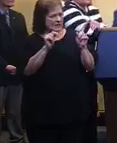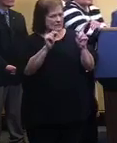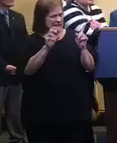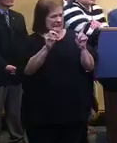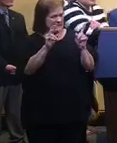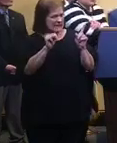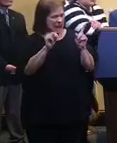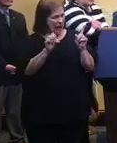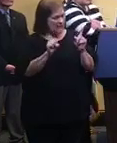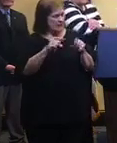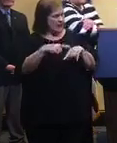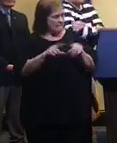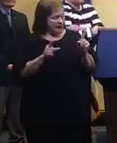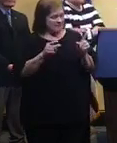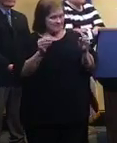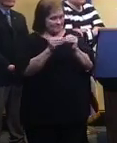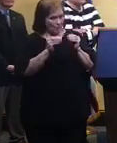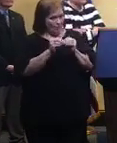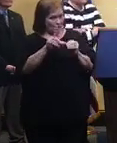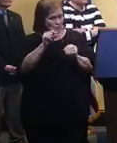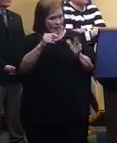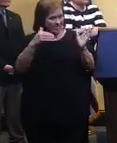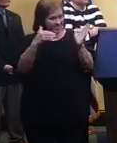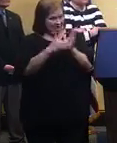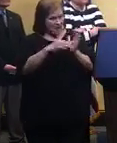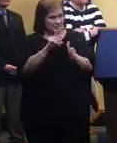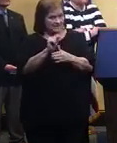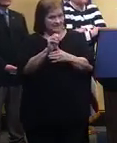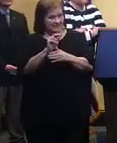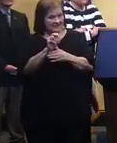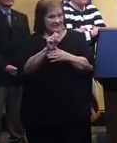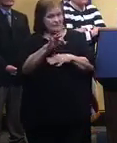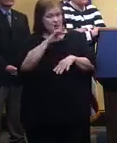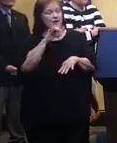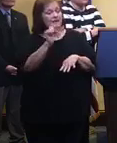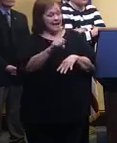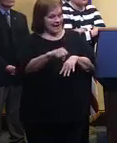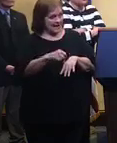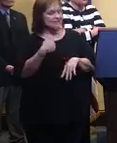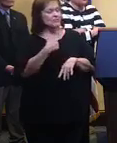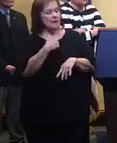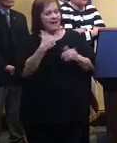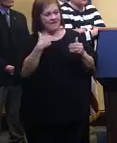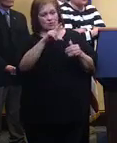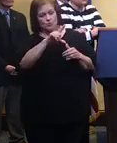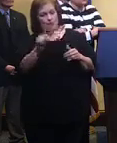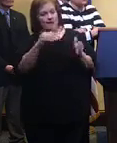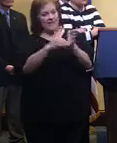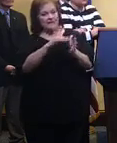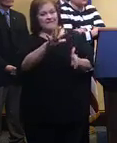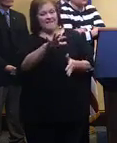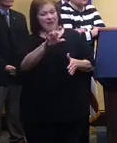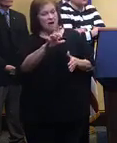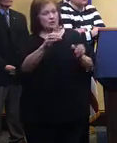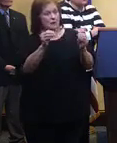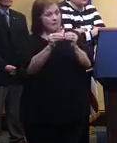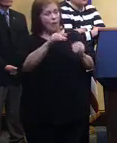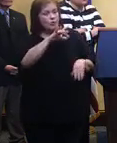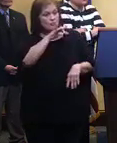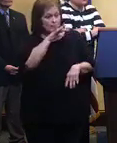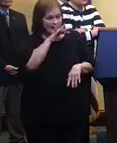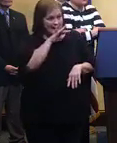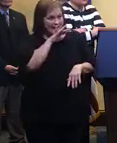of there, but there's still 20,000 tons more to go? Yes, we quantified 20,500 tons In that one canal?